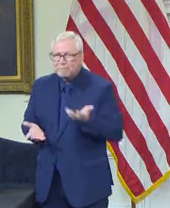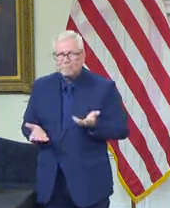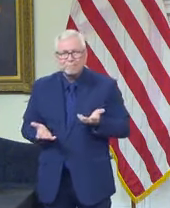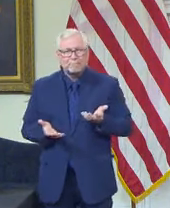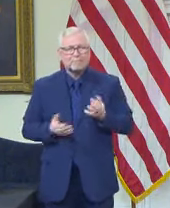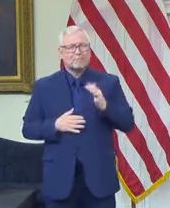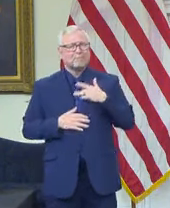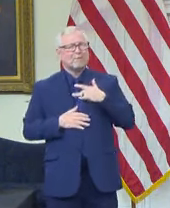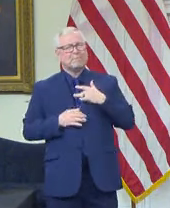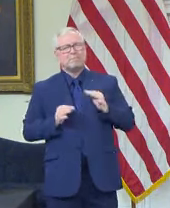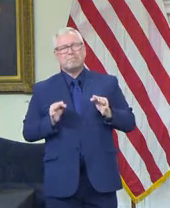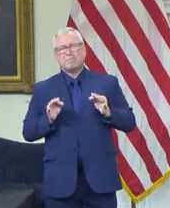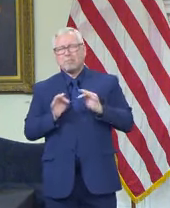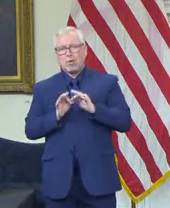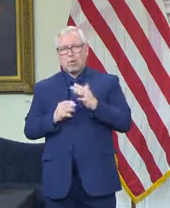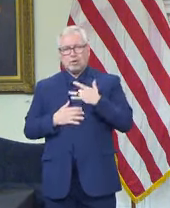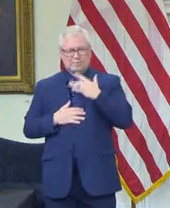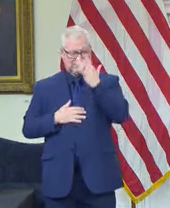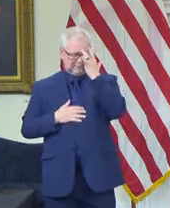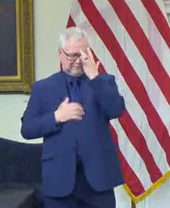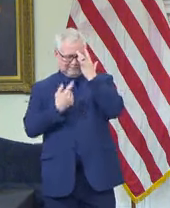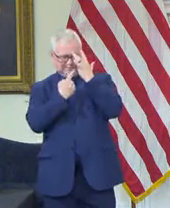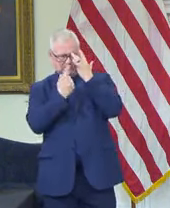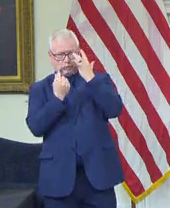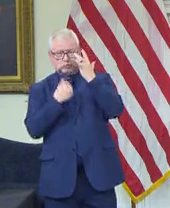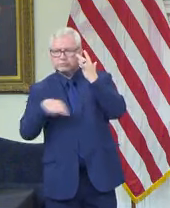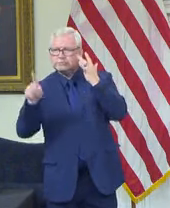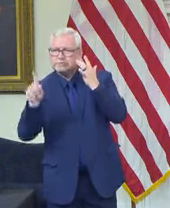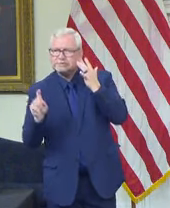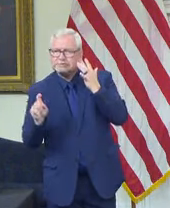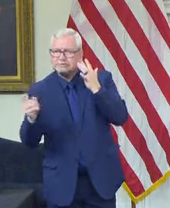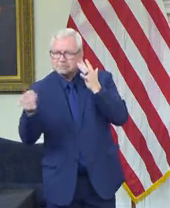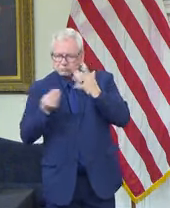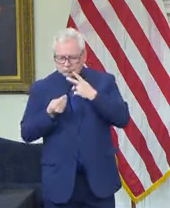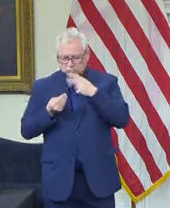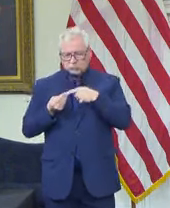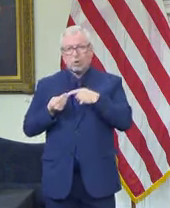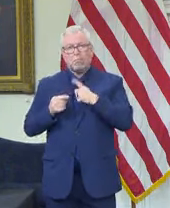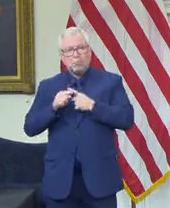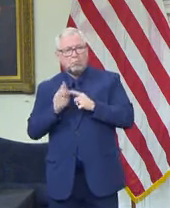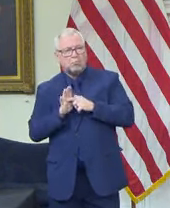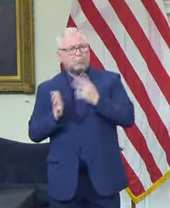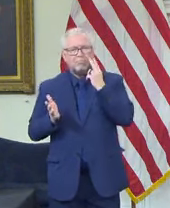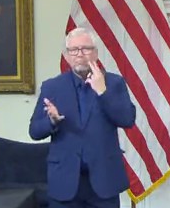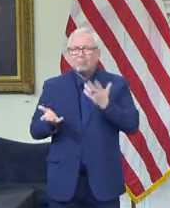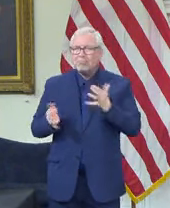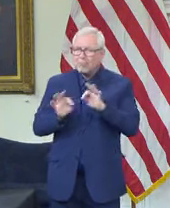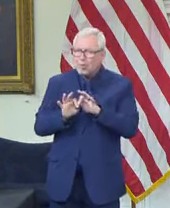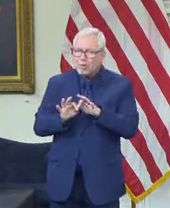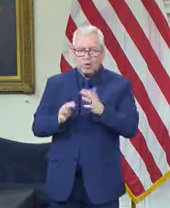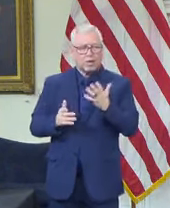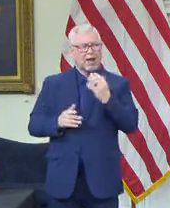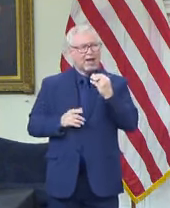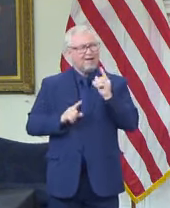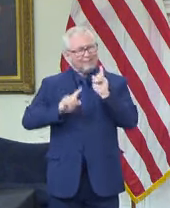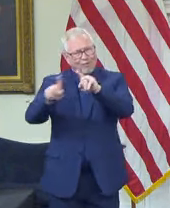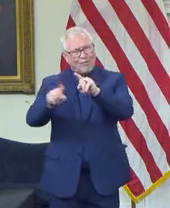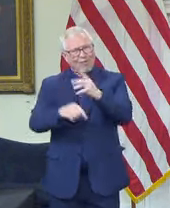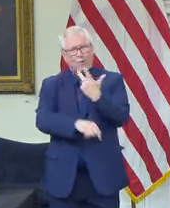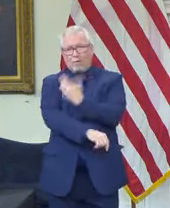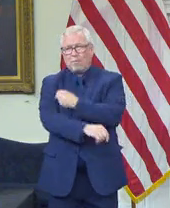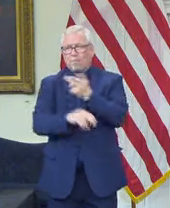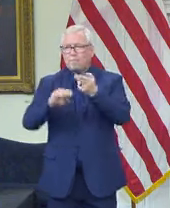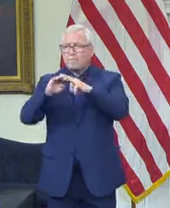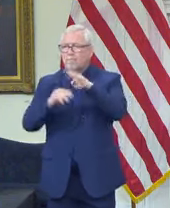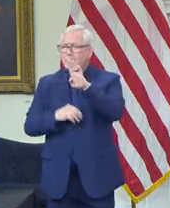tested, getting vaccinated, and getting boosted. As the battle continues against this virus,